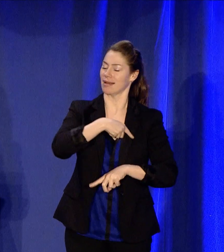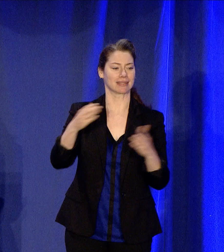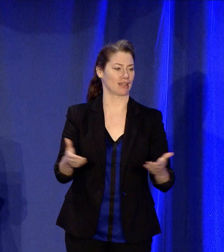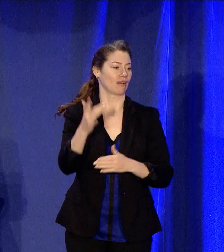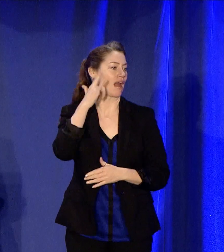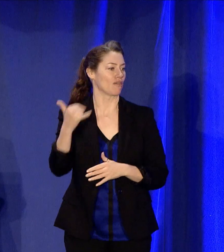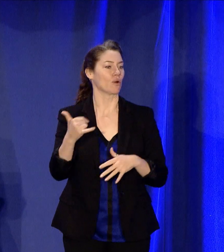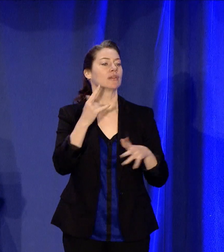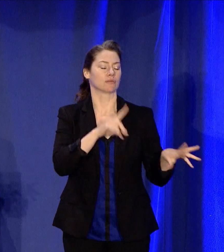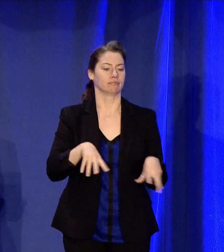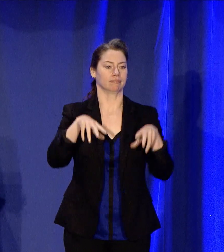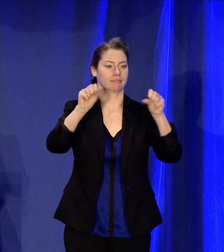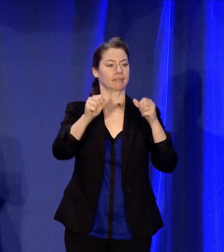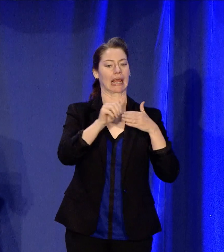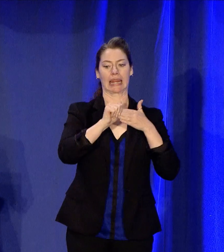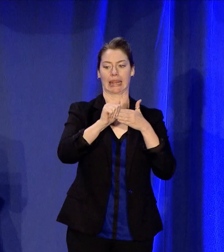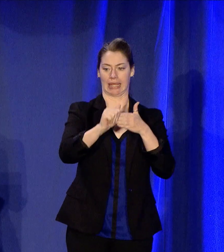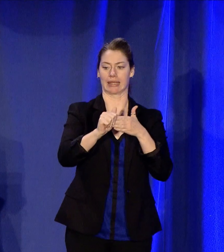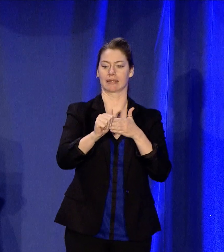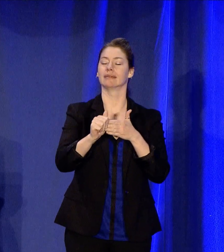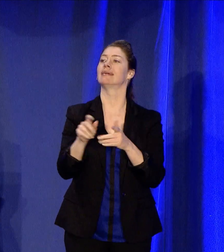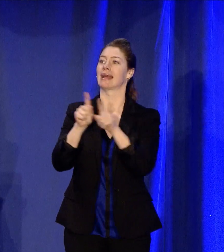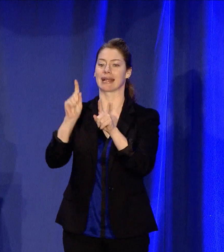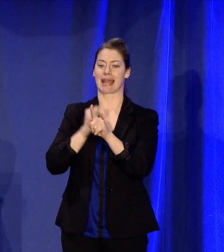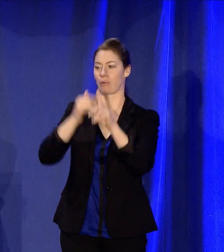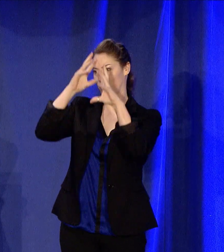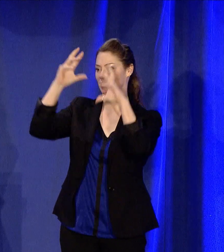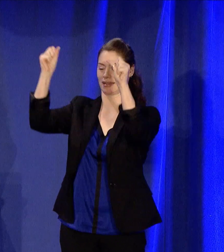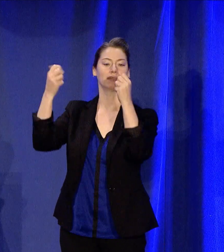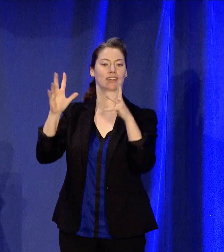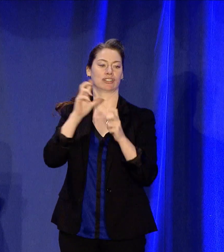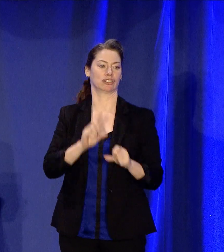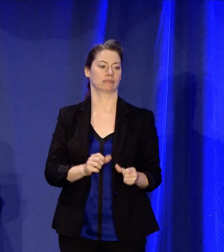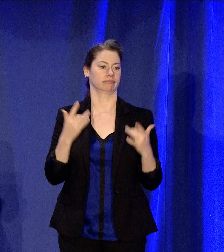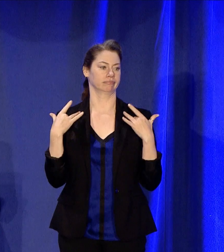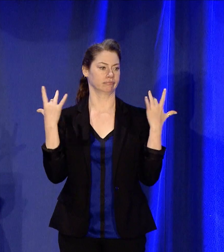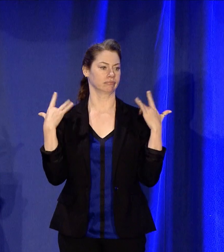up the mantle of leadership, just as our president has set it down.